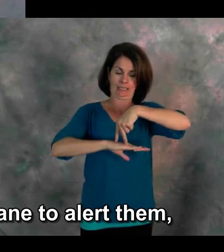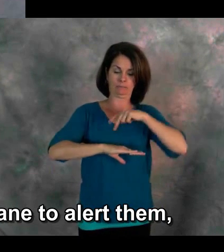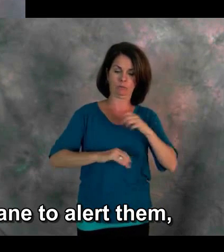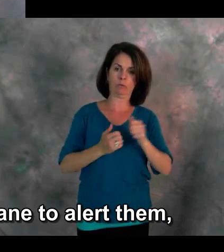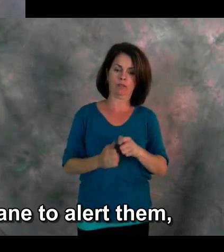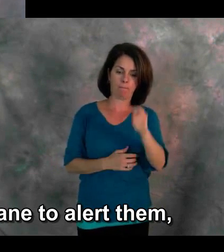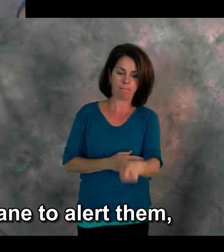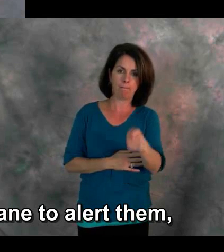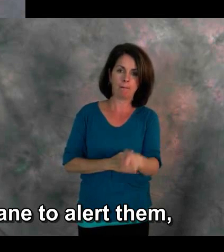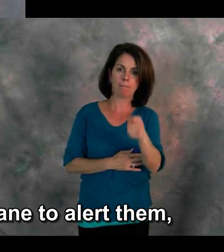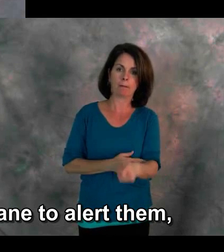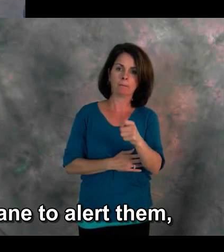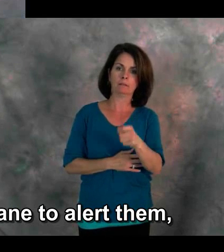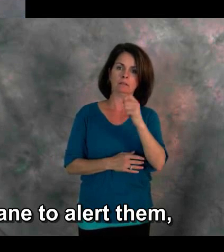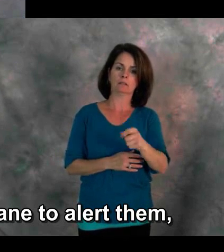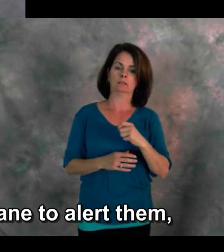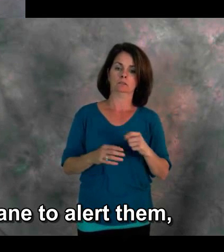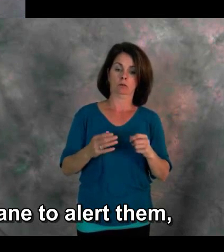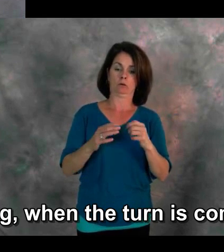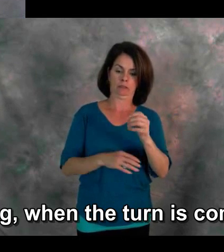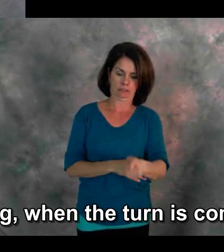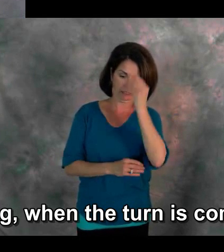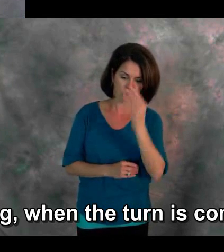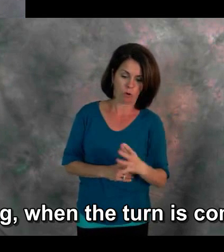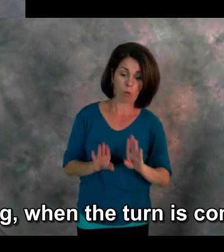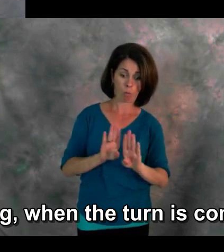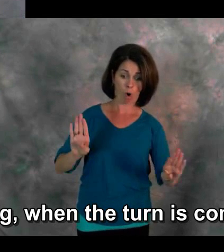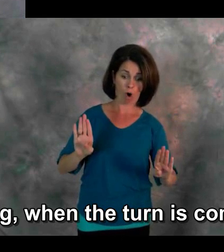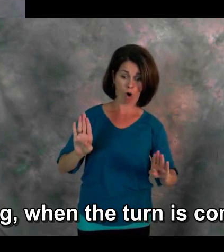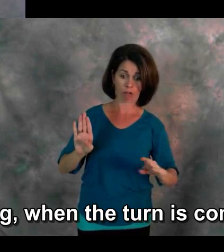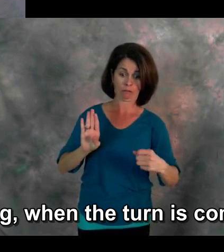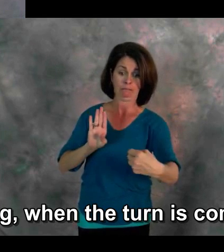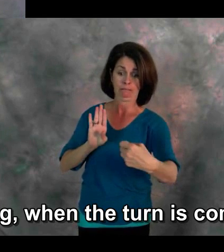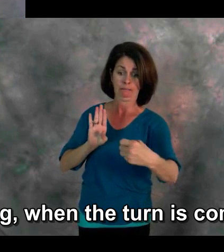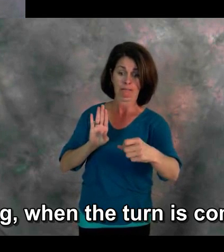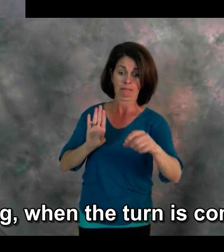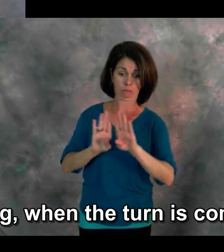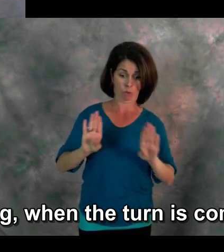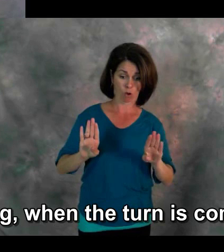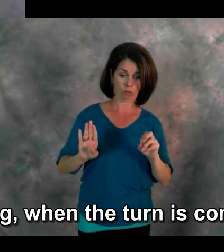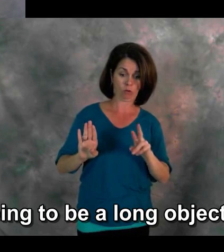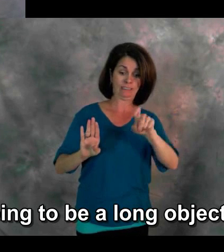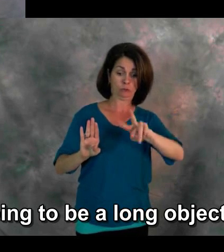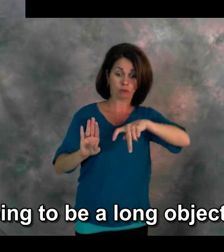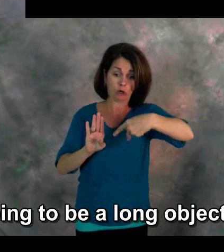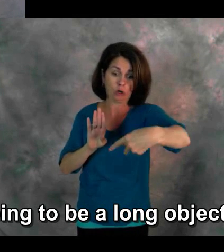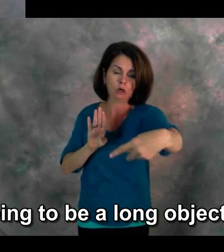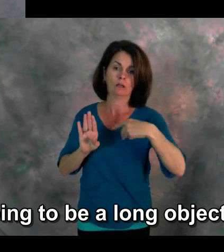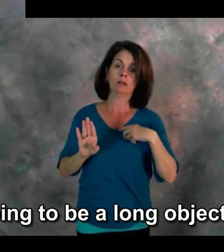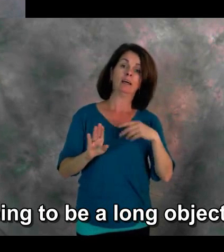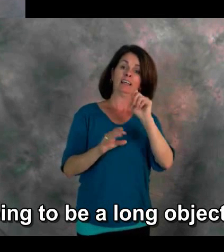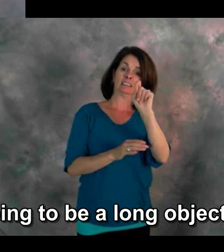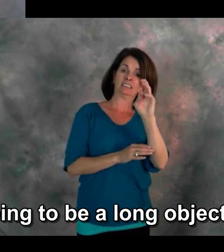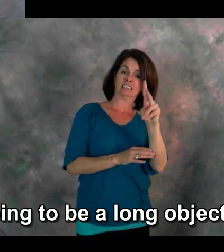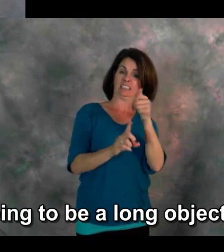end of the lane to alert them when the wall is approaching and when the turn is coming. Most tap sticks are going